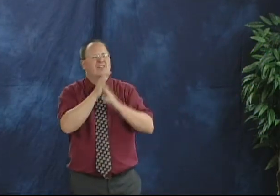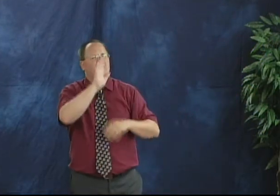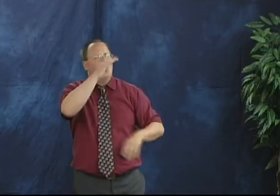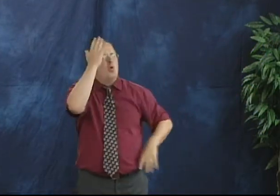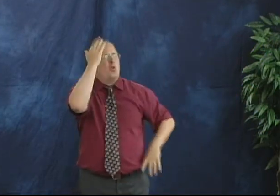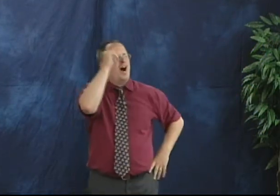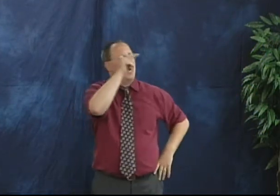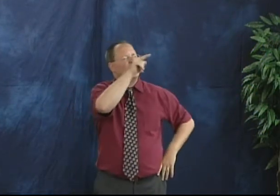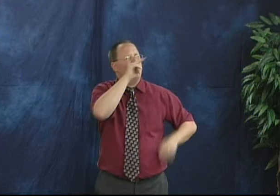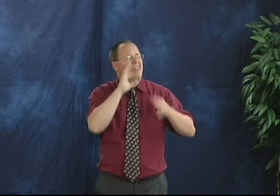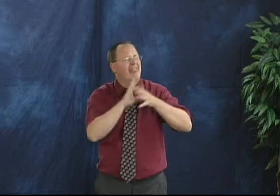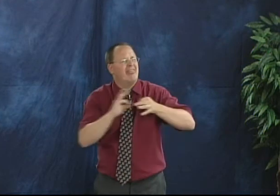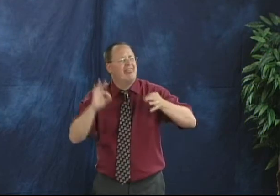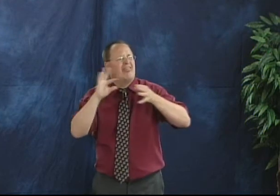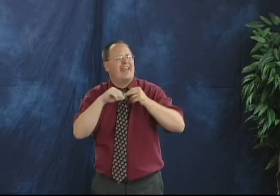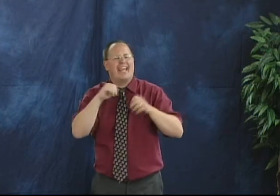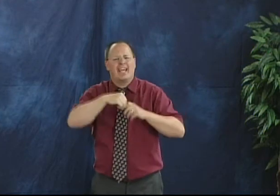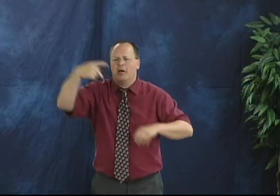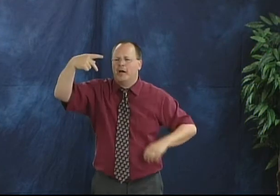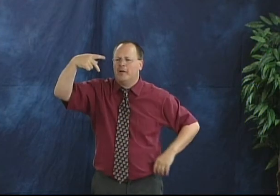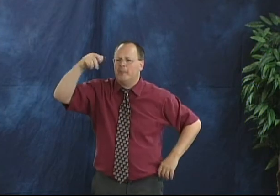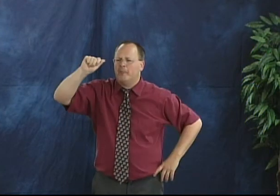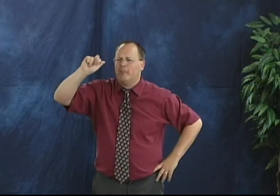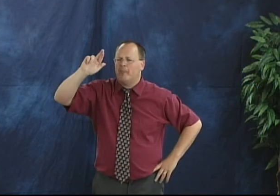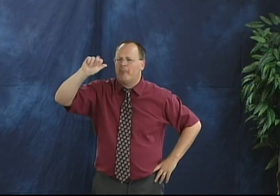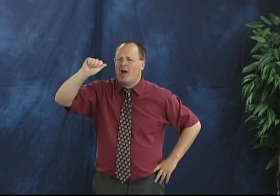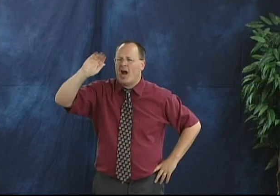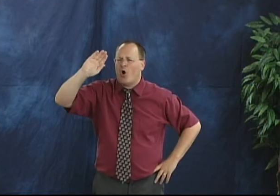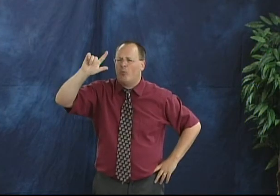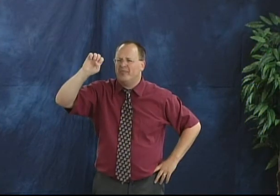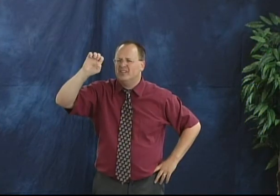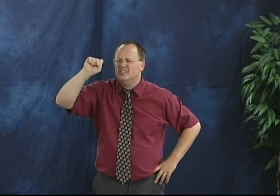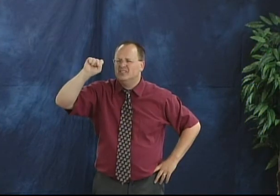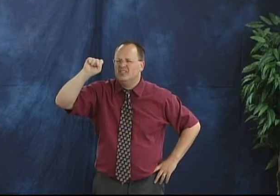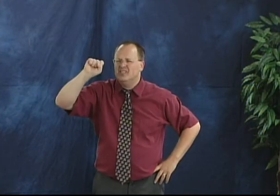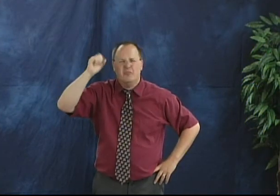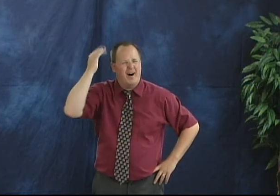The disciples asked Jesus why he taught in parables.